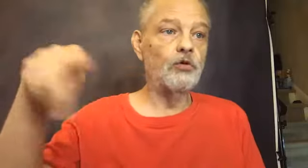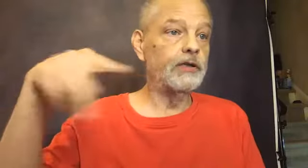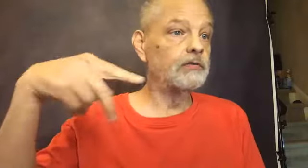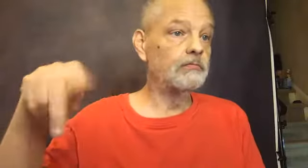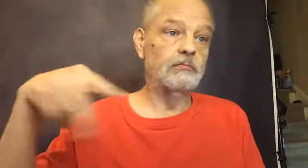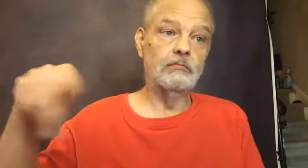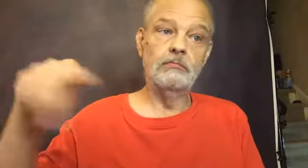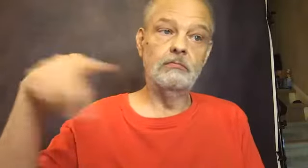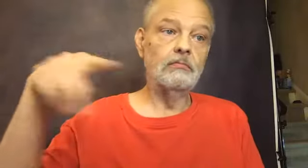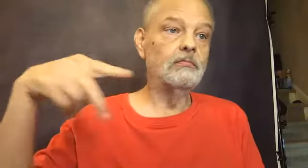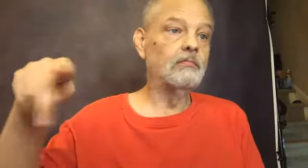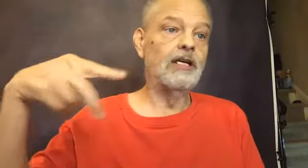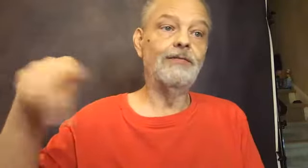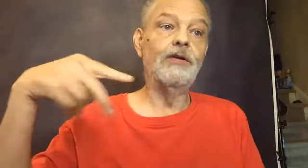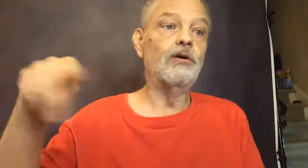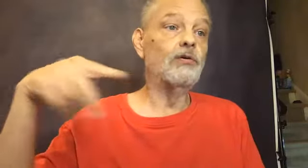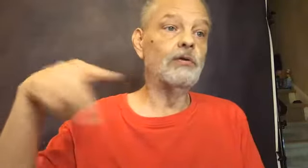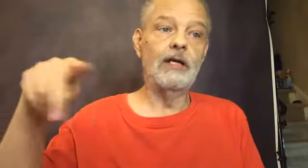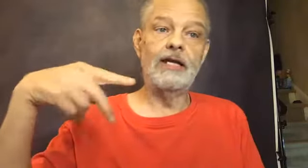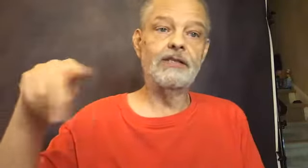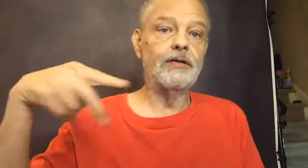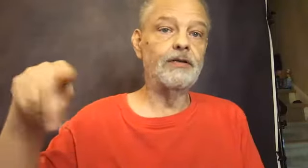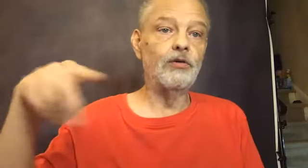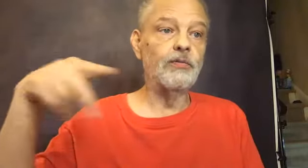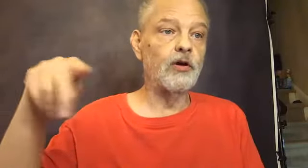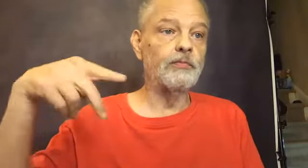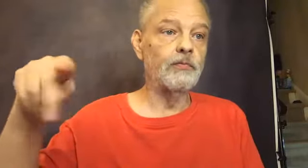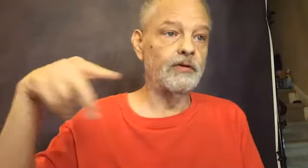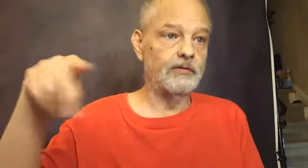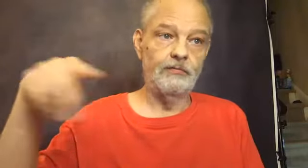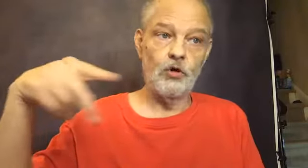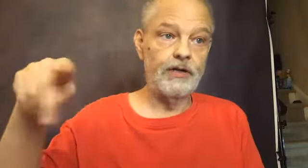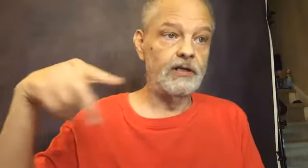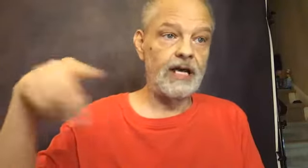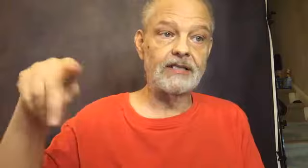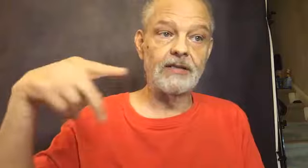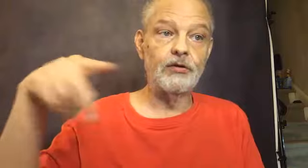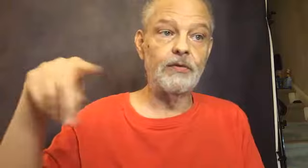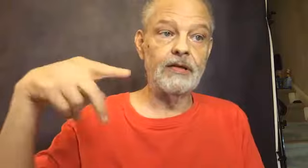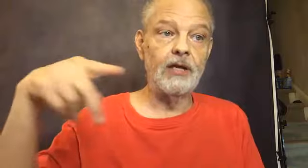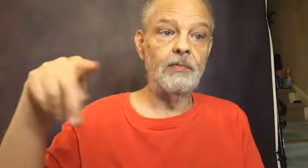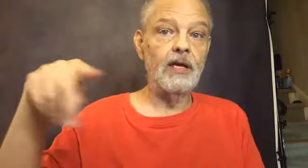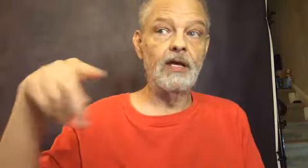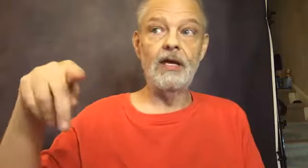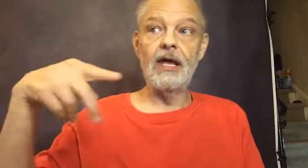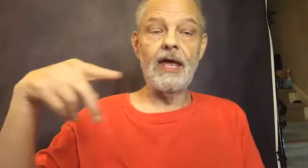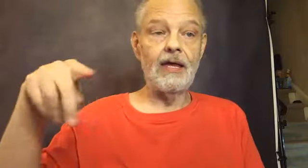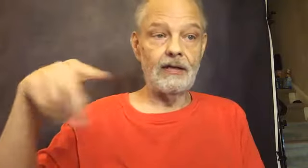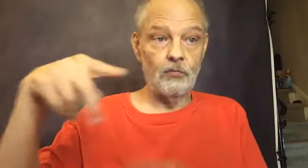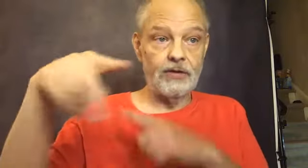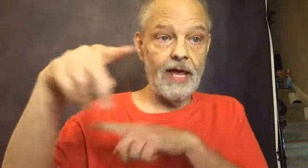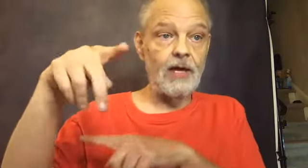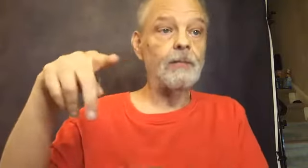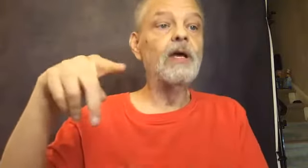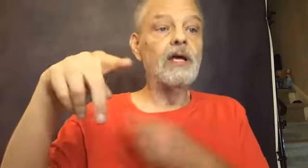Maureen, even though it has nothing to do with Maureen. It has nothing to do with name. With M,